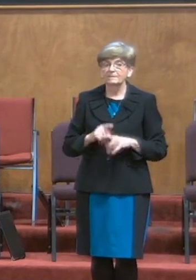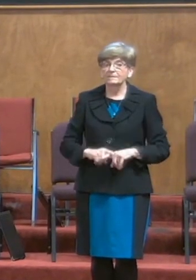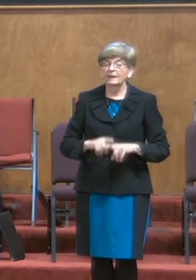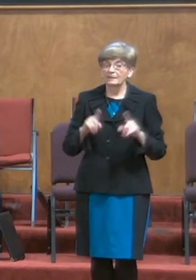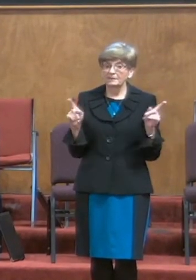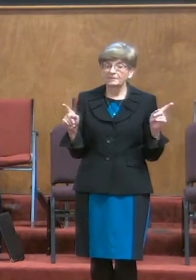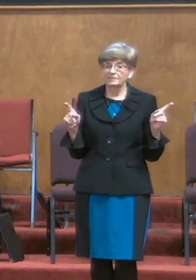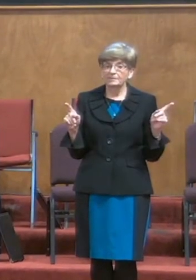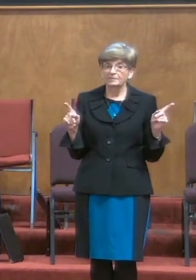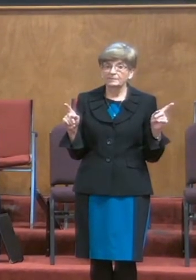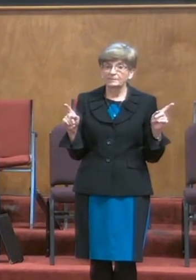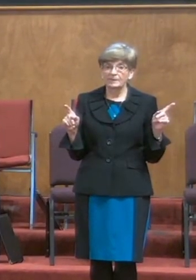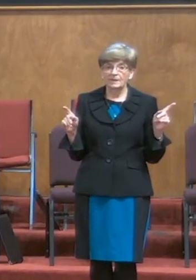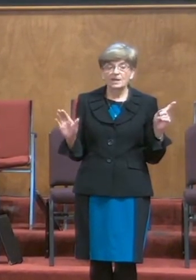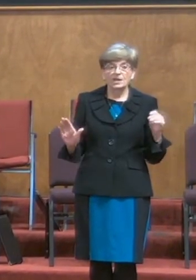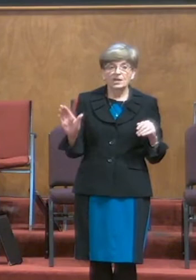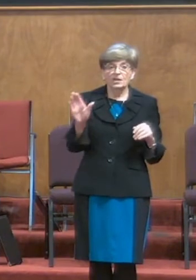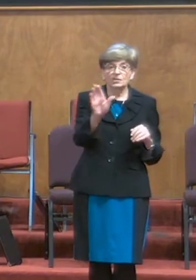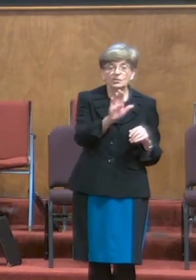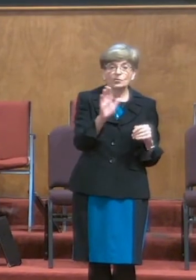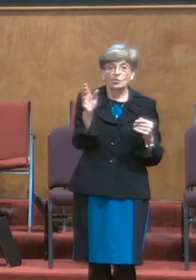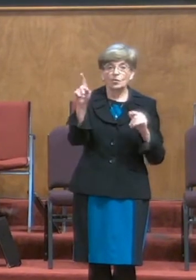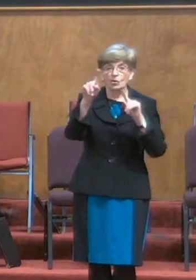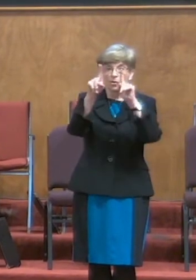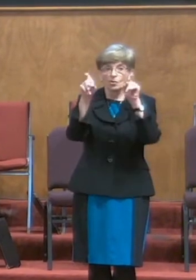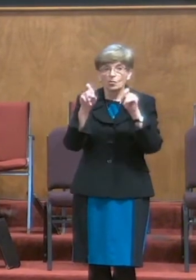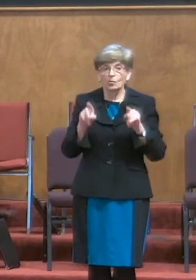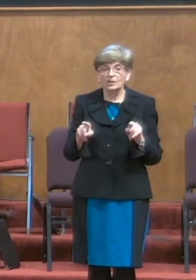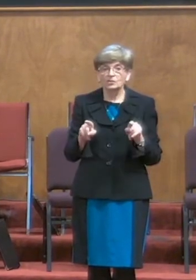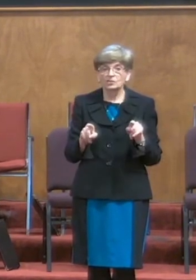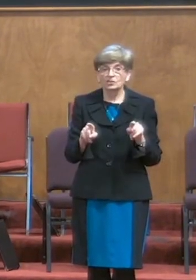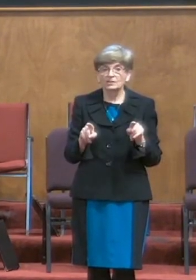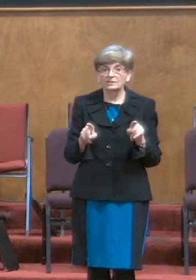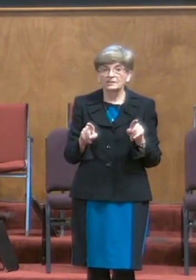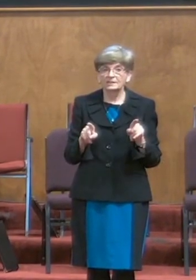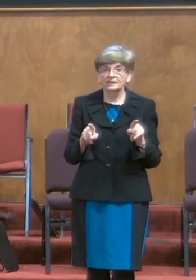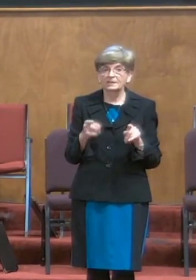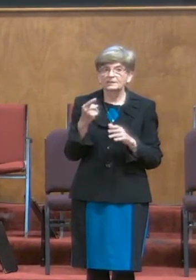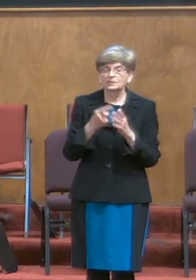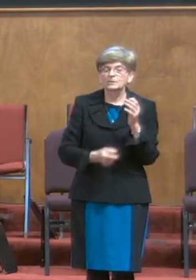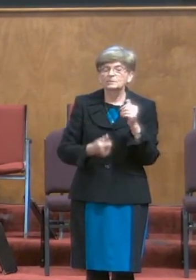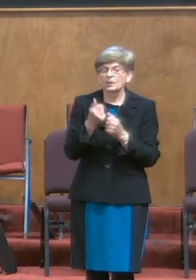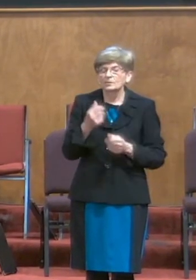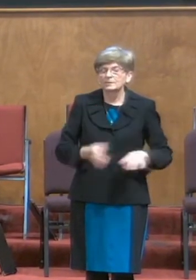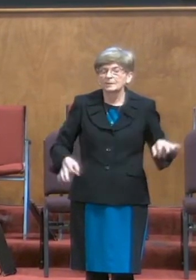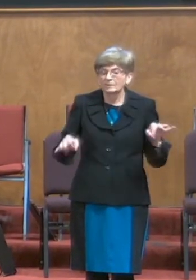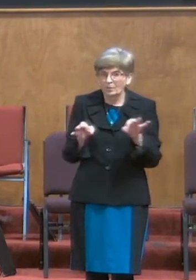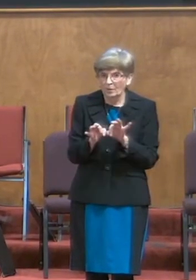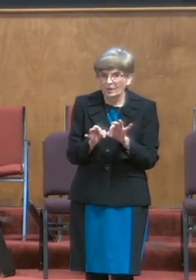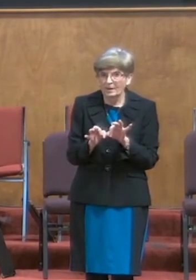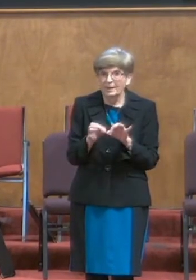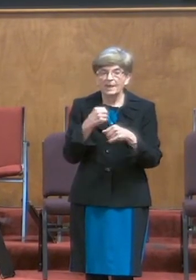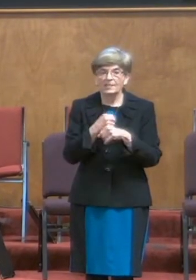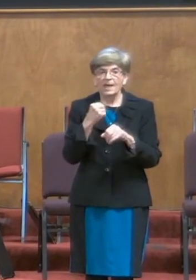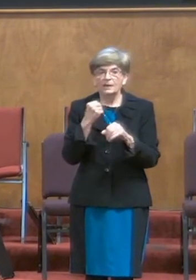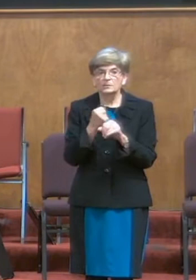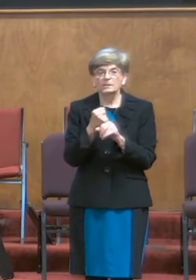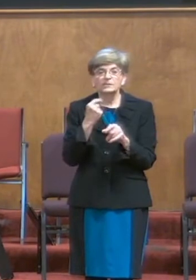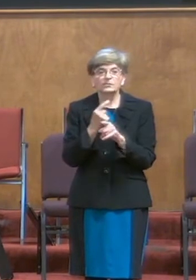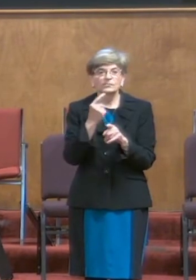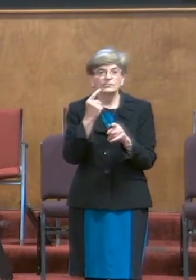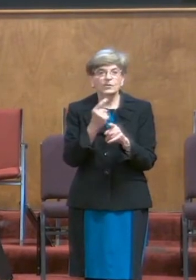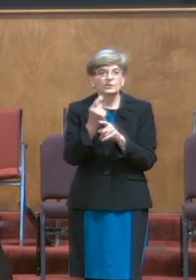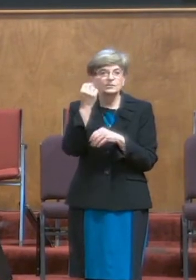The direction of your complaints, of your questions is what's important. That's what makes righteous protest so